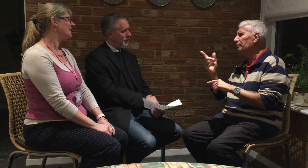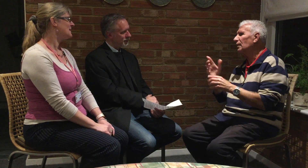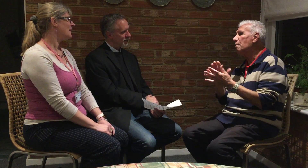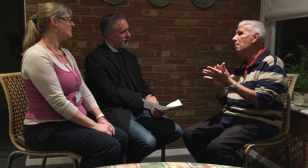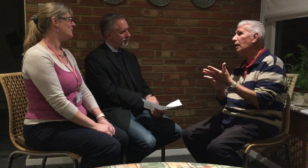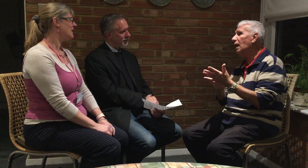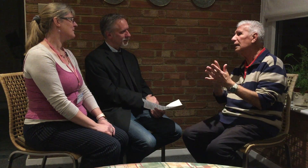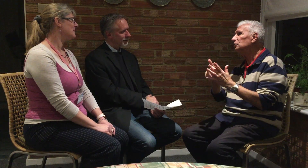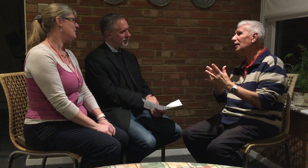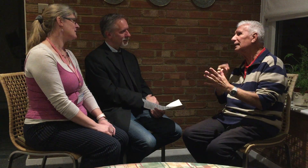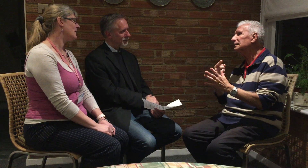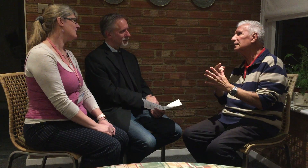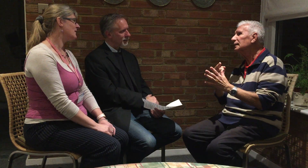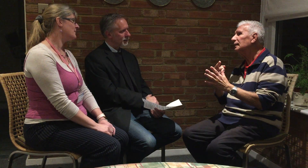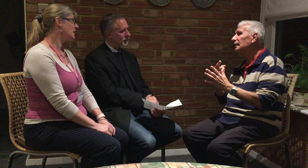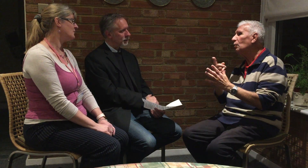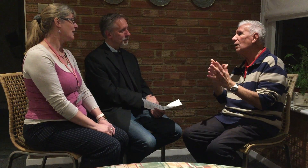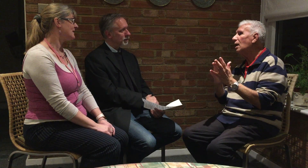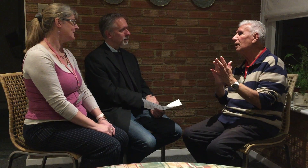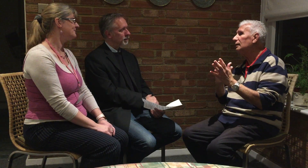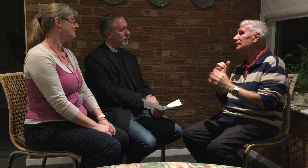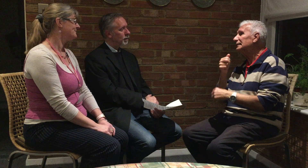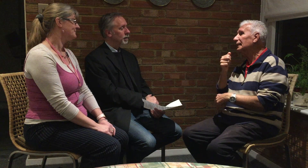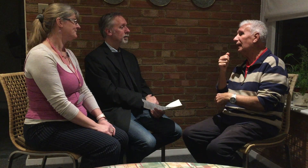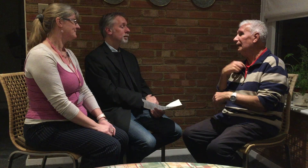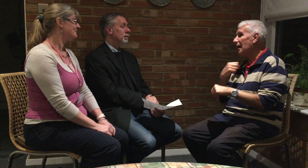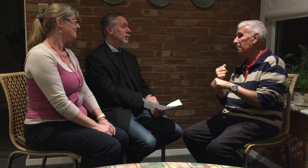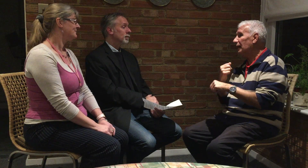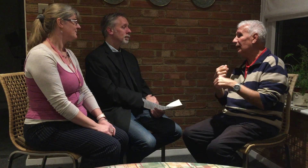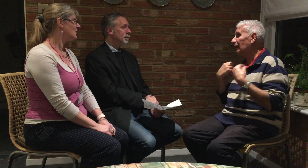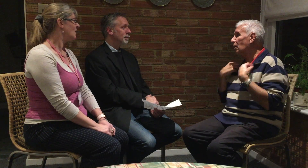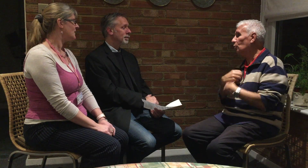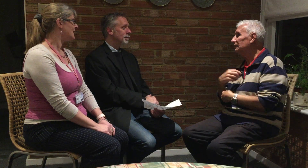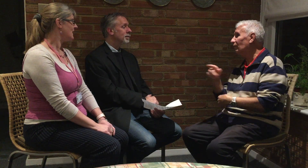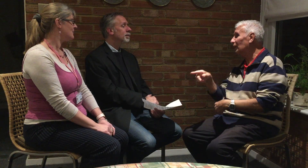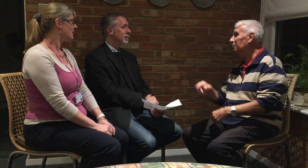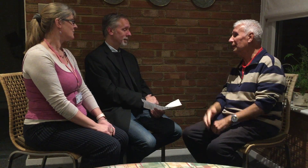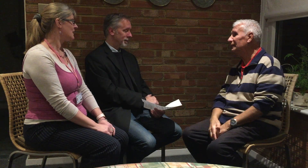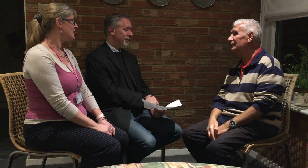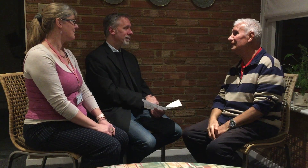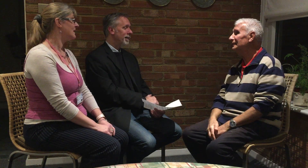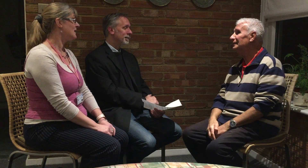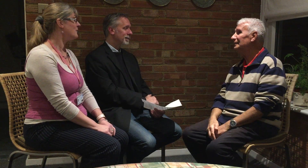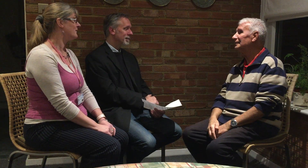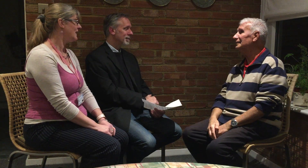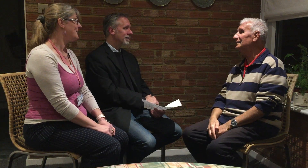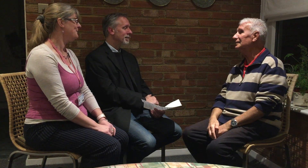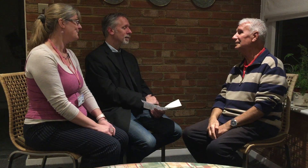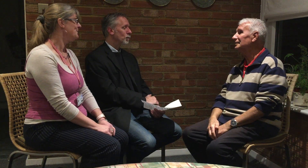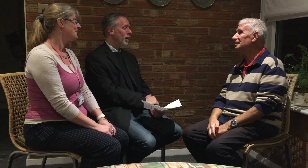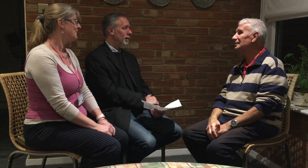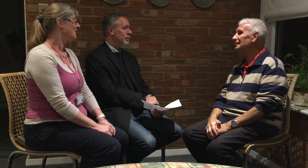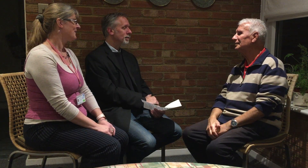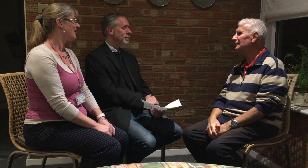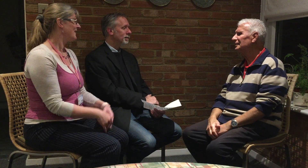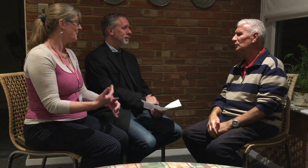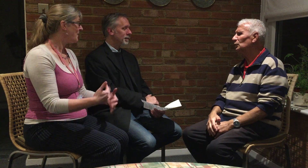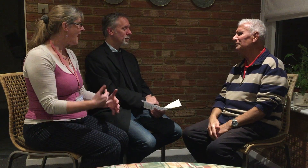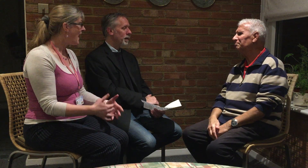There's other more famous people as well. Michael Jackson, you know, the singer Michael Jackson, I made a Yes. coat for him. Wow, that's